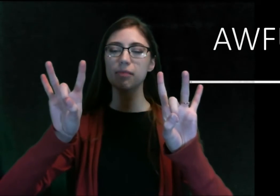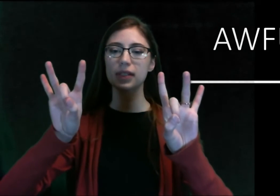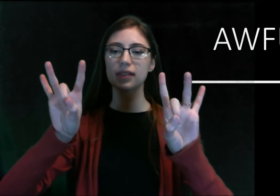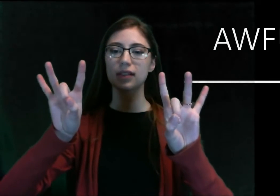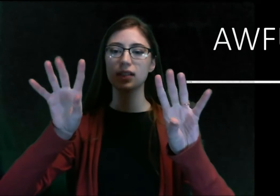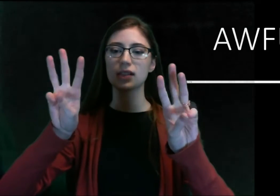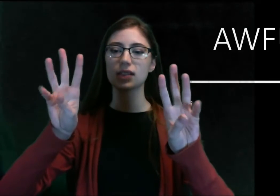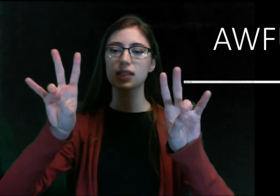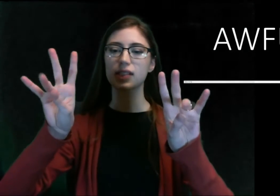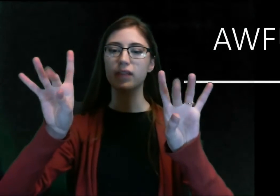shapes, 6 7 8,